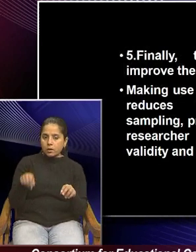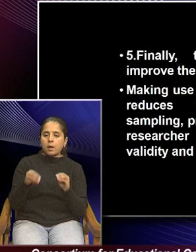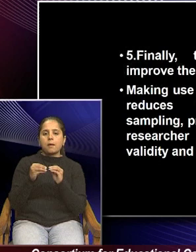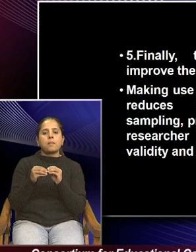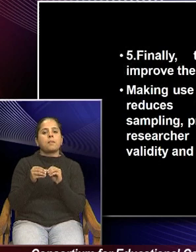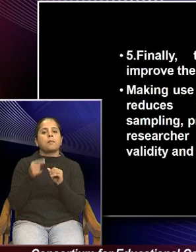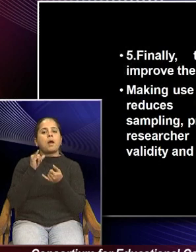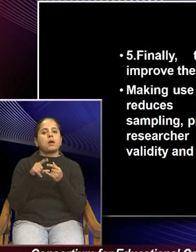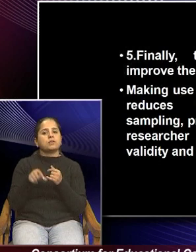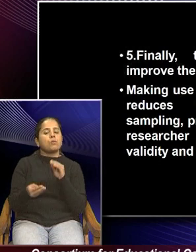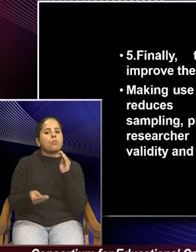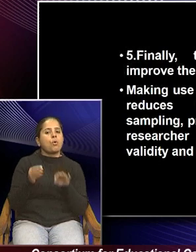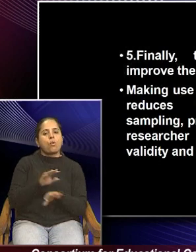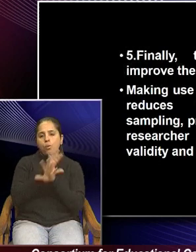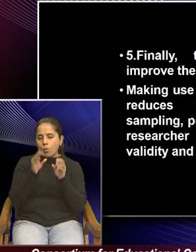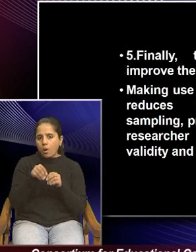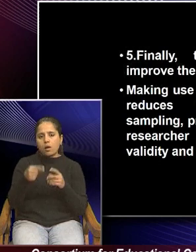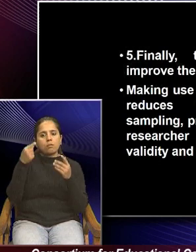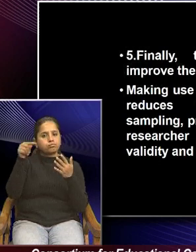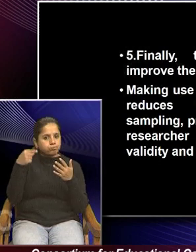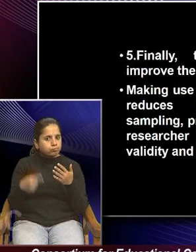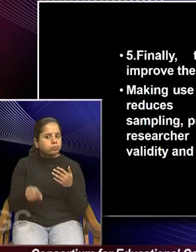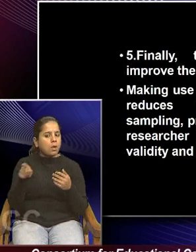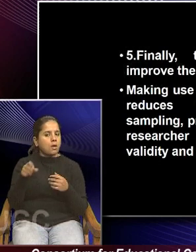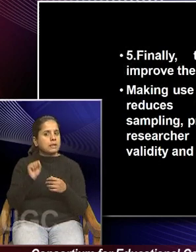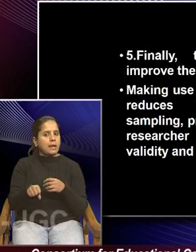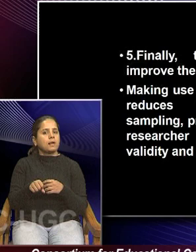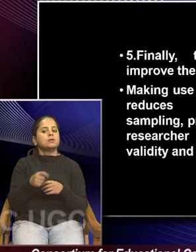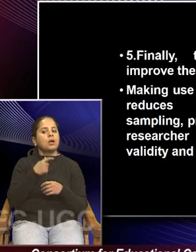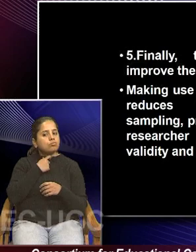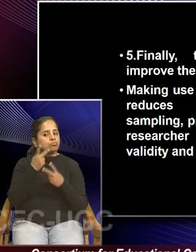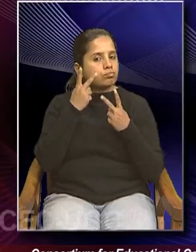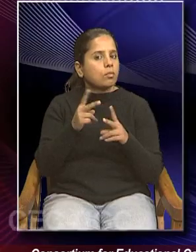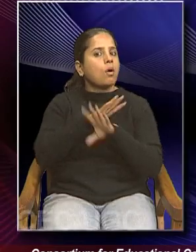thus increasing the overall validity and credibility of the research.